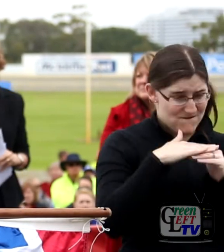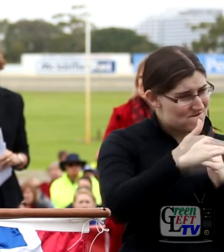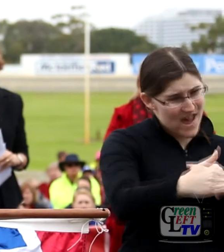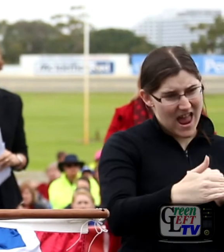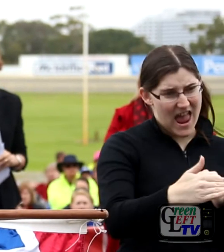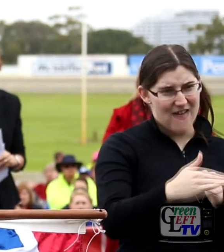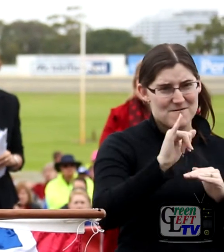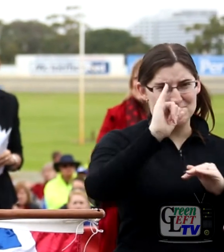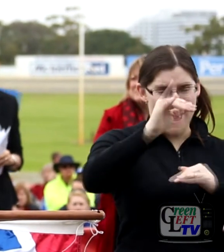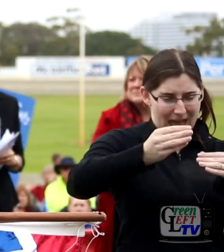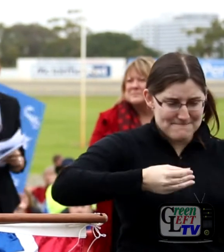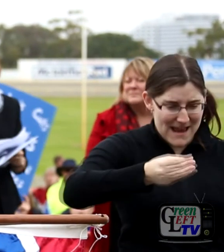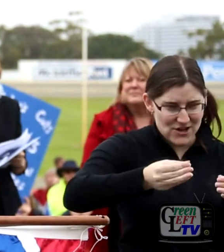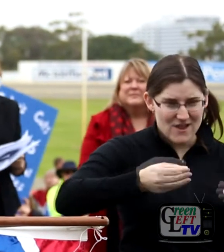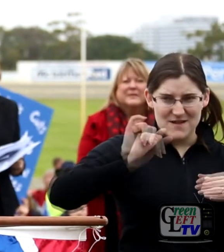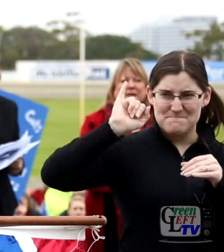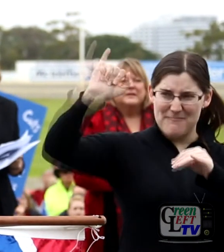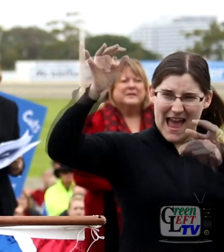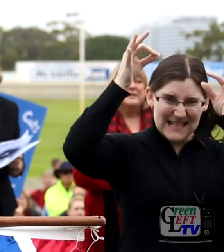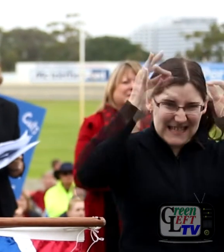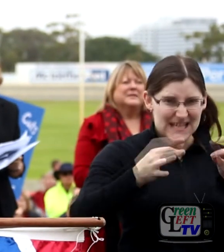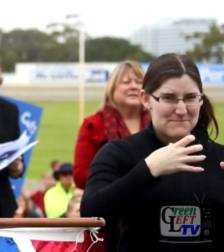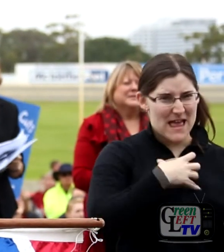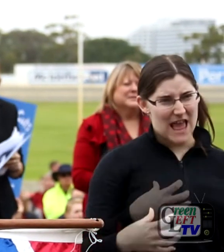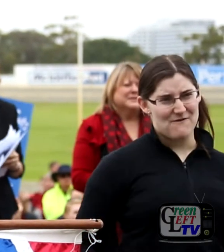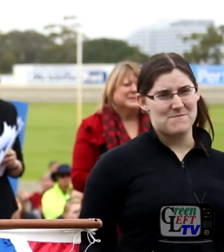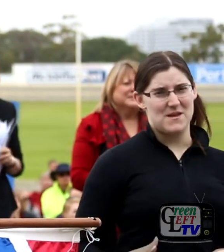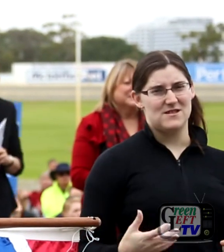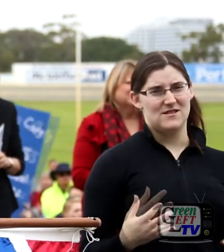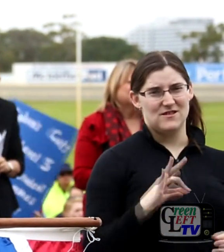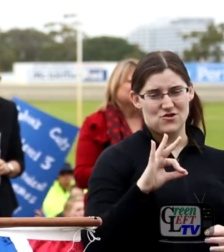bad management and decisions?